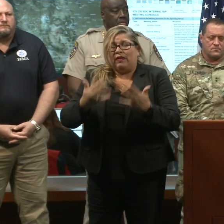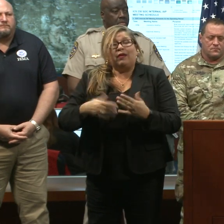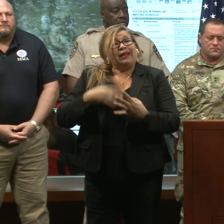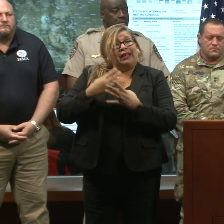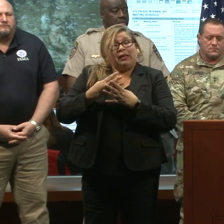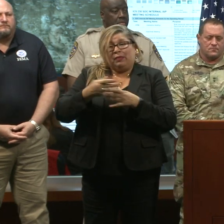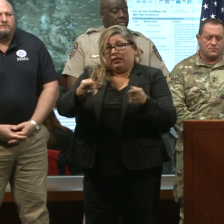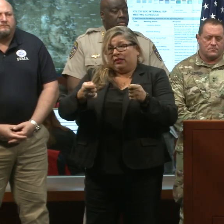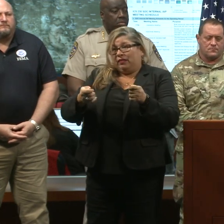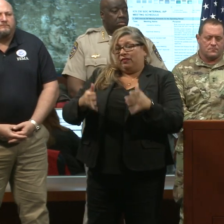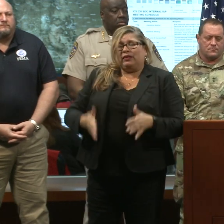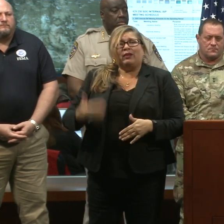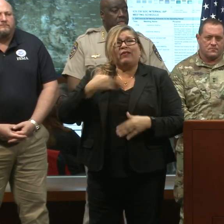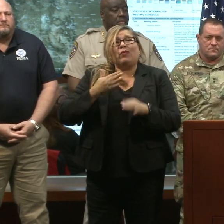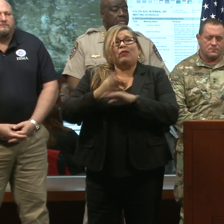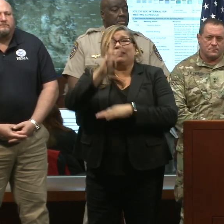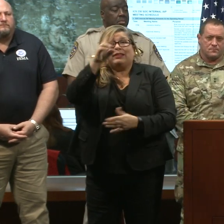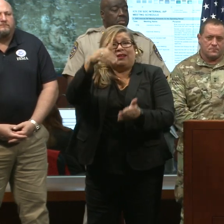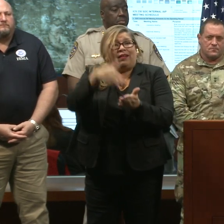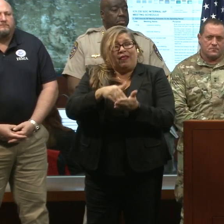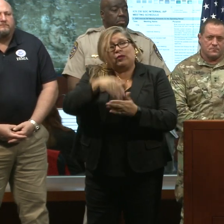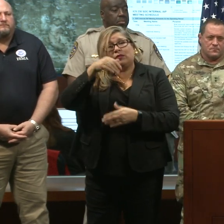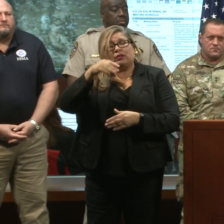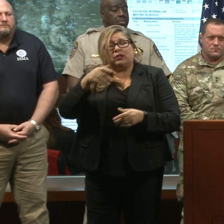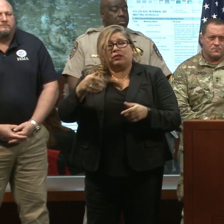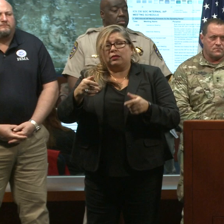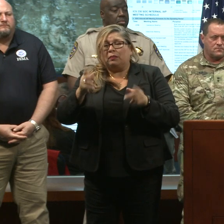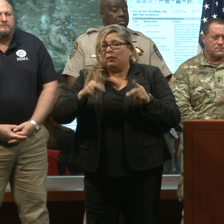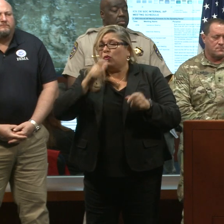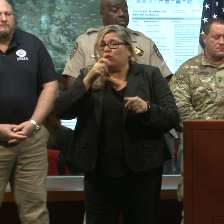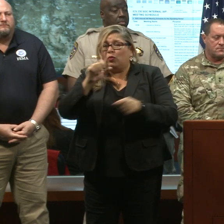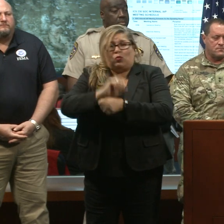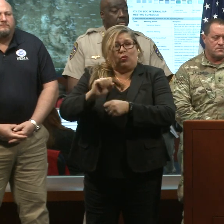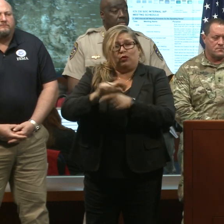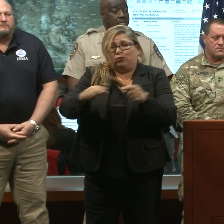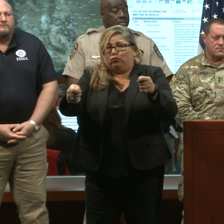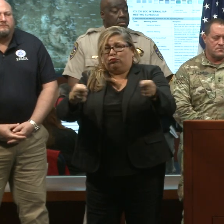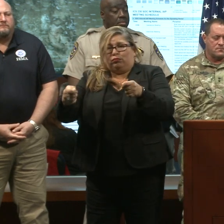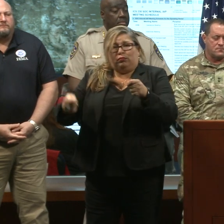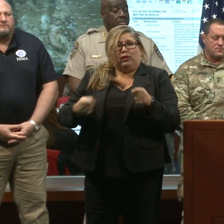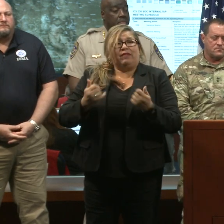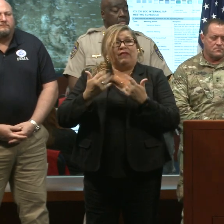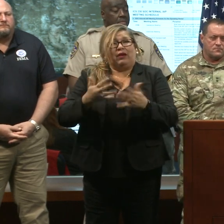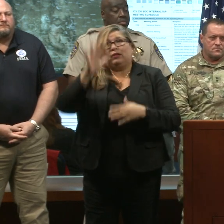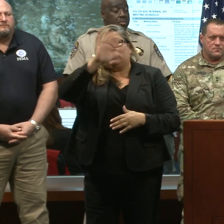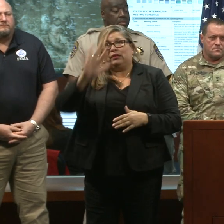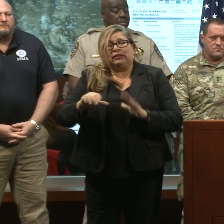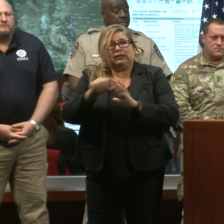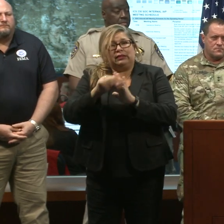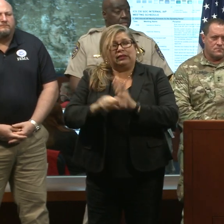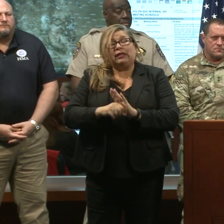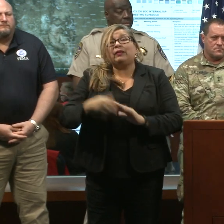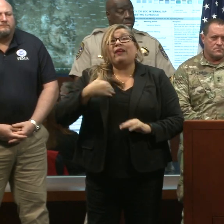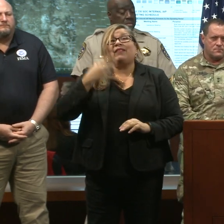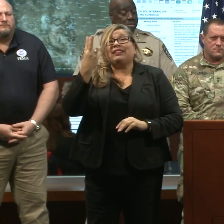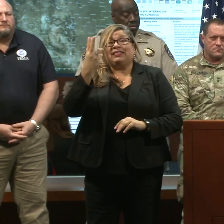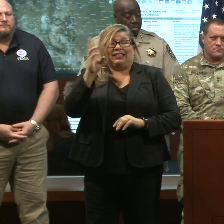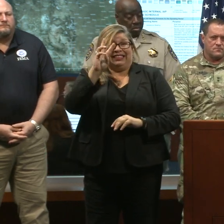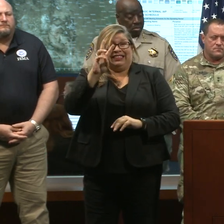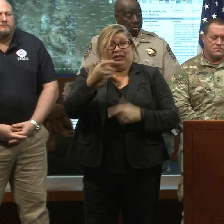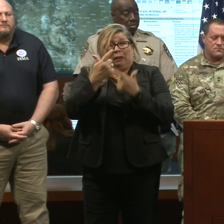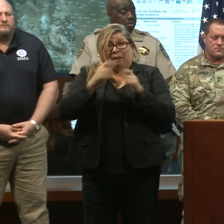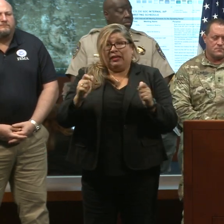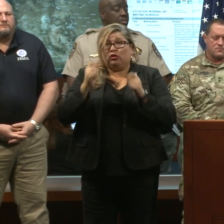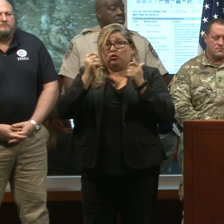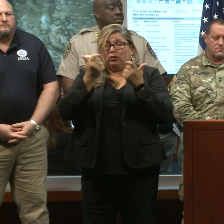Over 6,000 firefighters on the fire lines this morning across the state. We've got six major fires burning, but the three